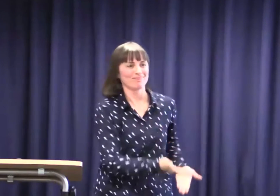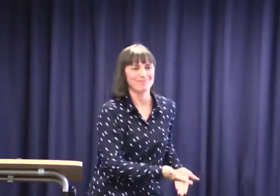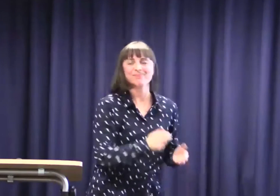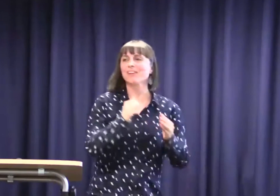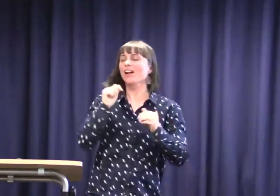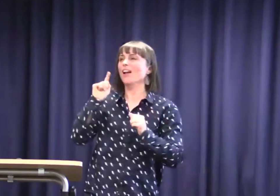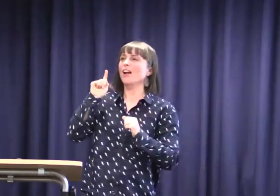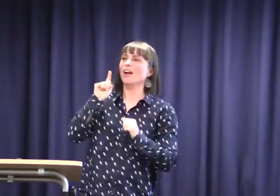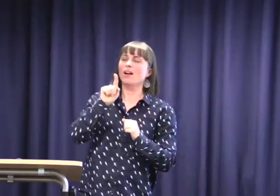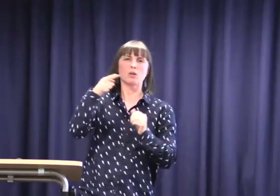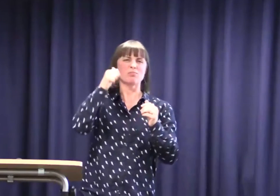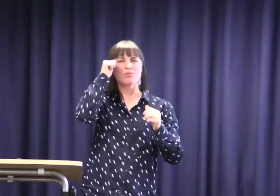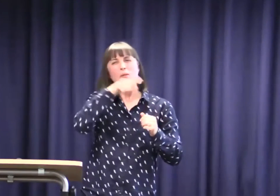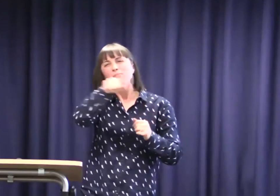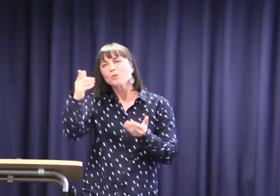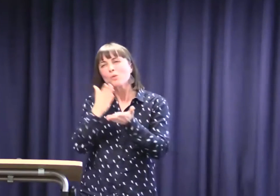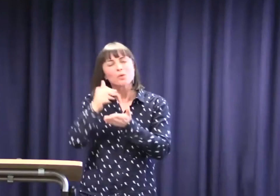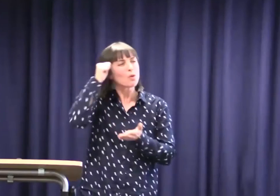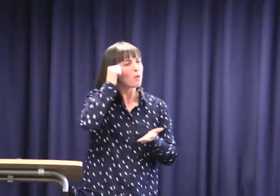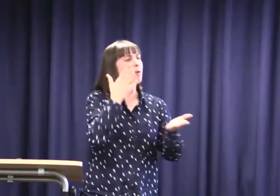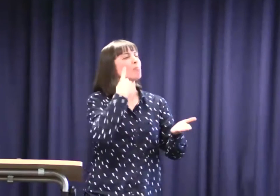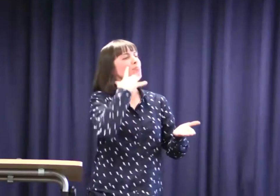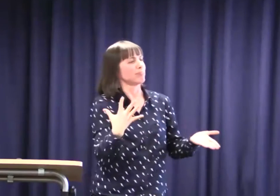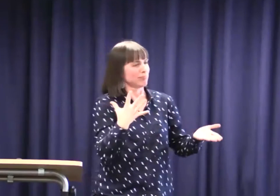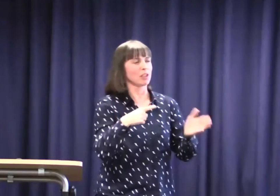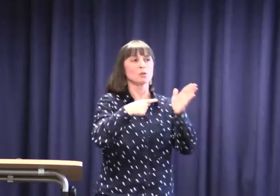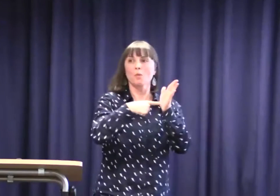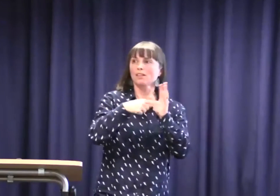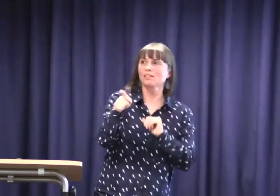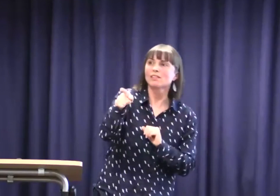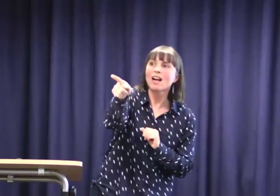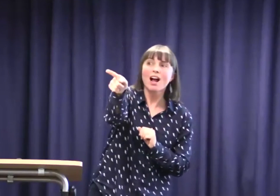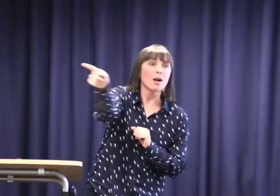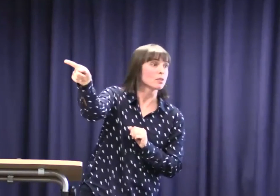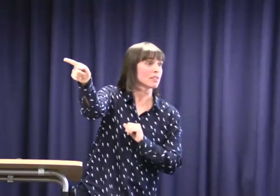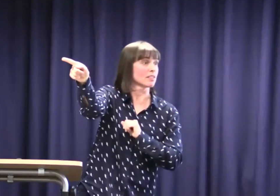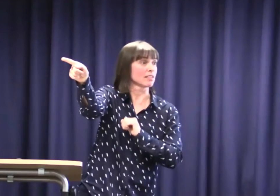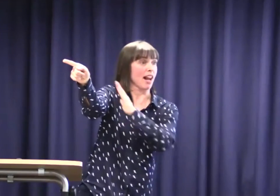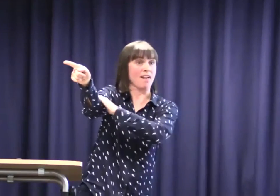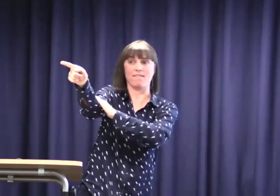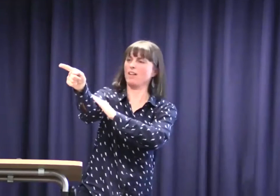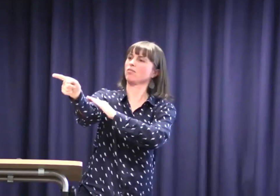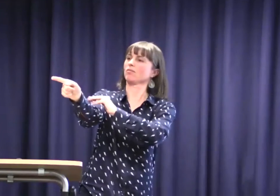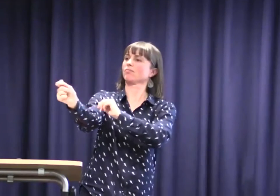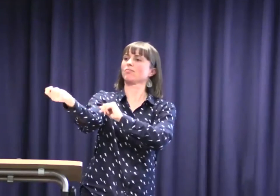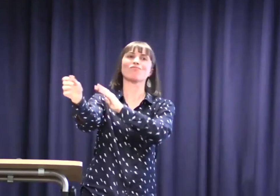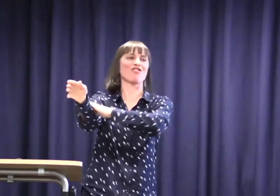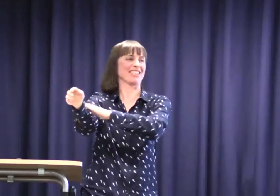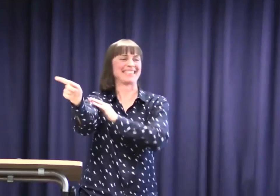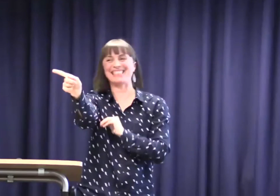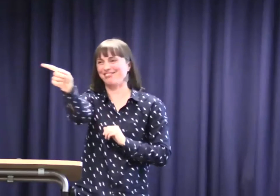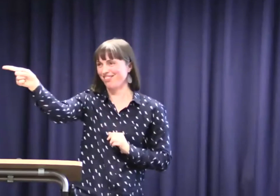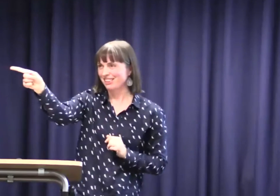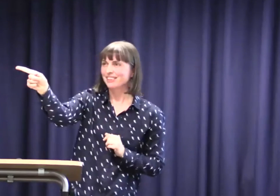Now, one more before I move you over to Jen. The bathroom is just